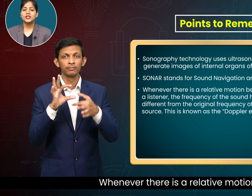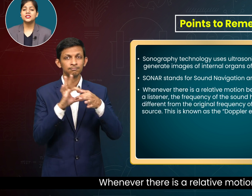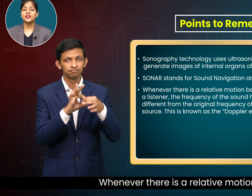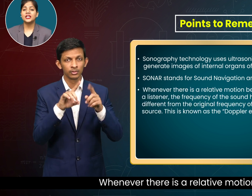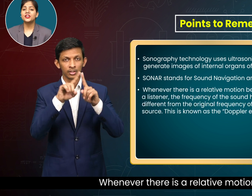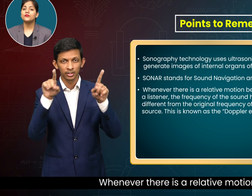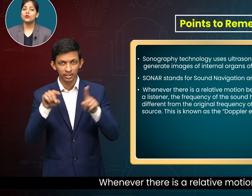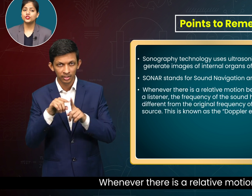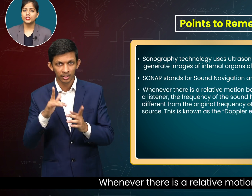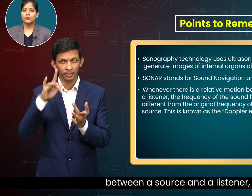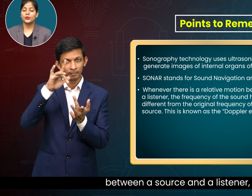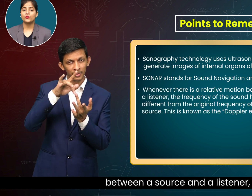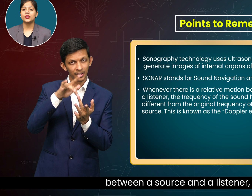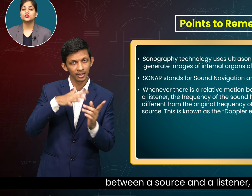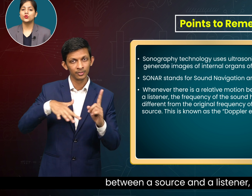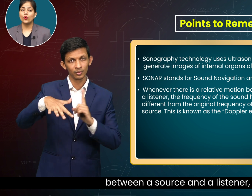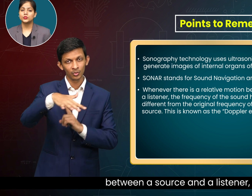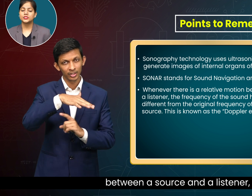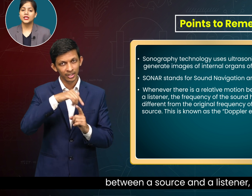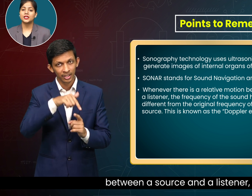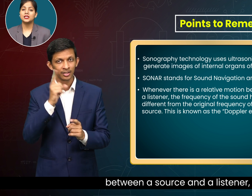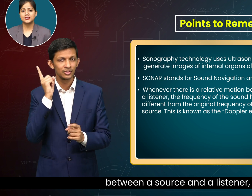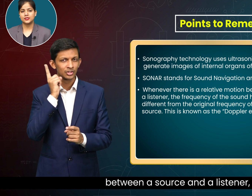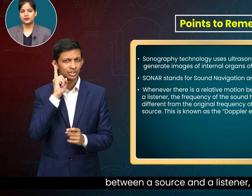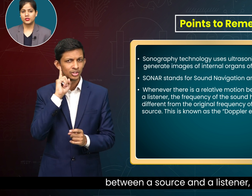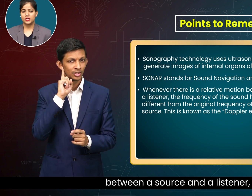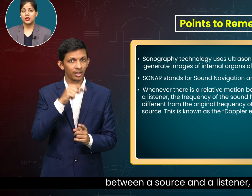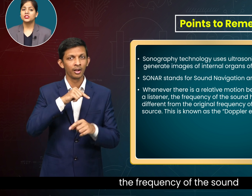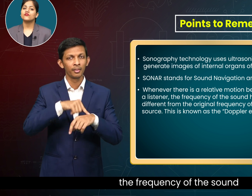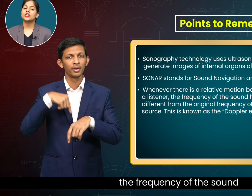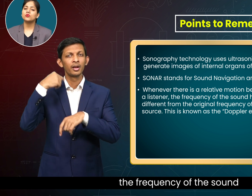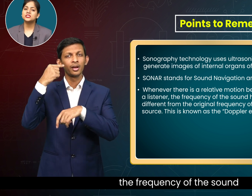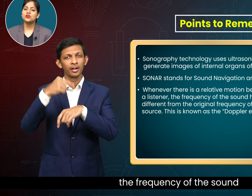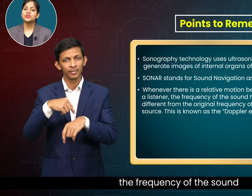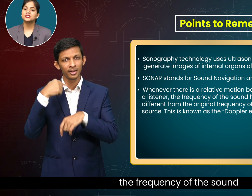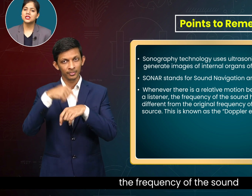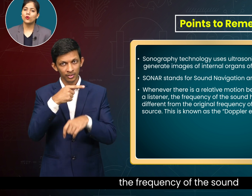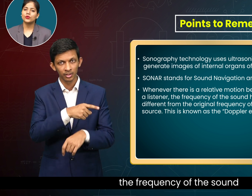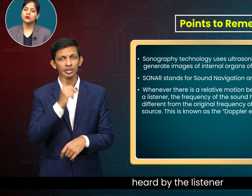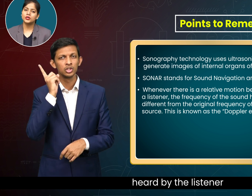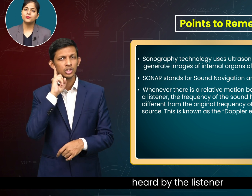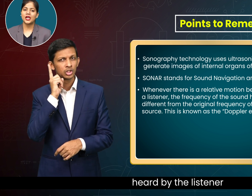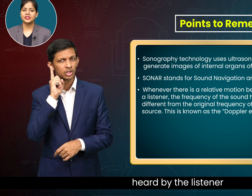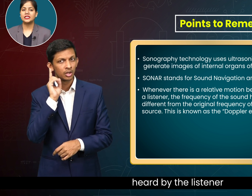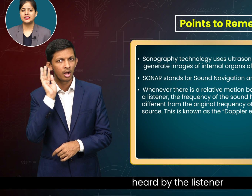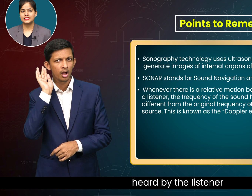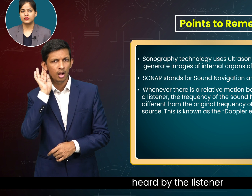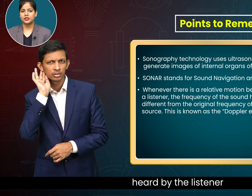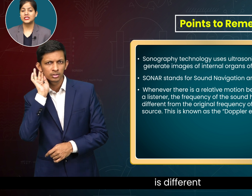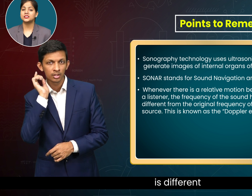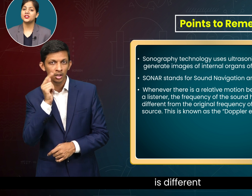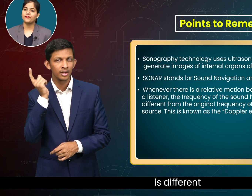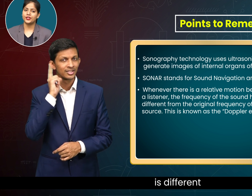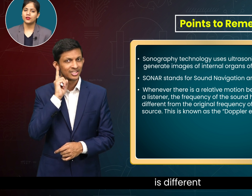Whenever there is a relative motion between a source and a listener, the frequency of the sound heard by the